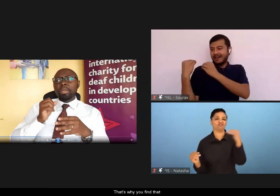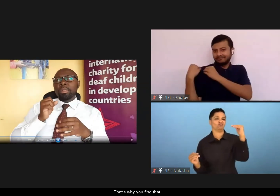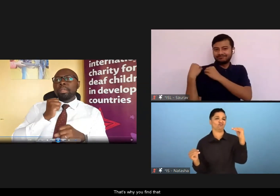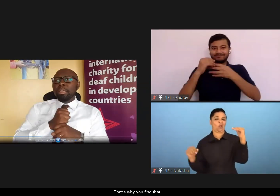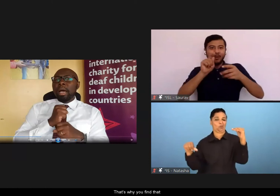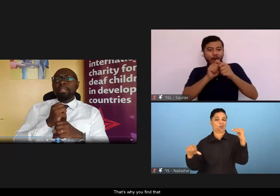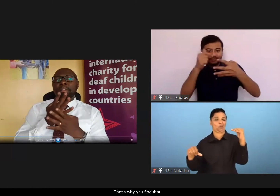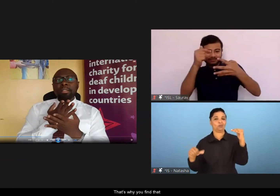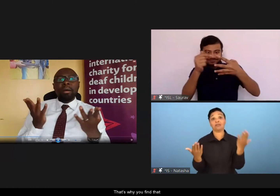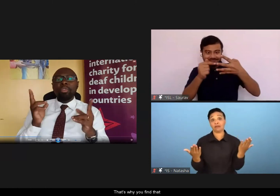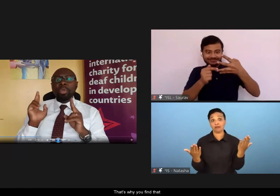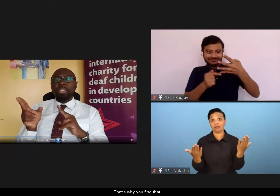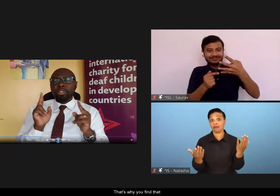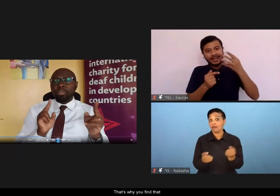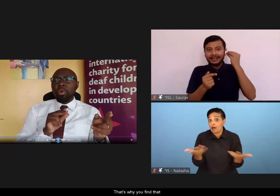person